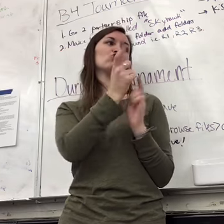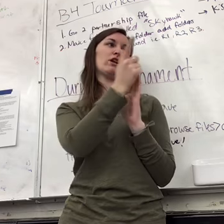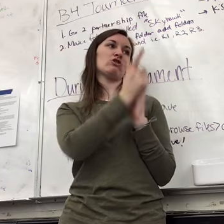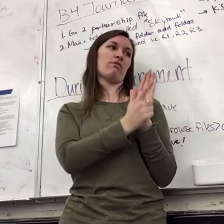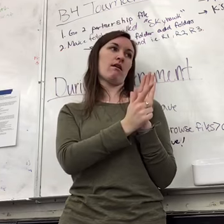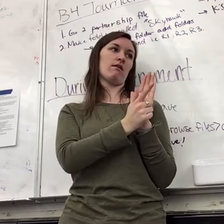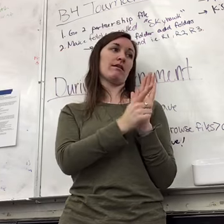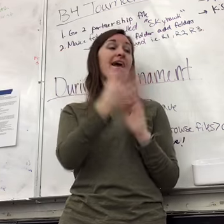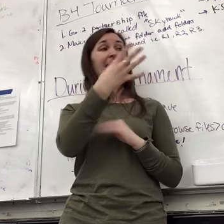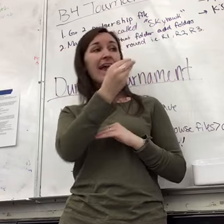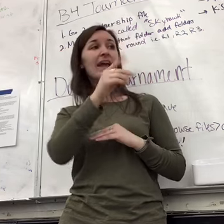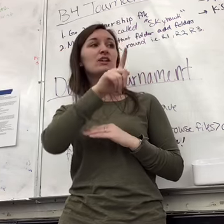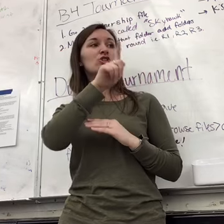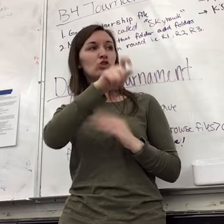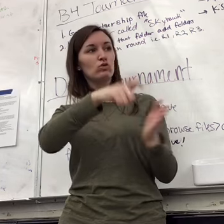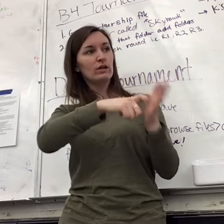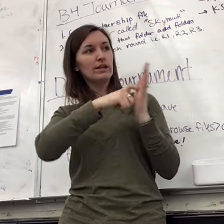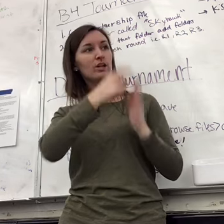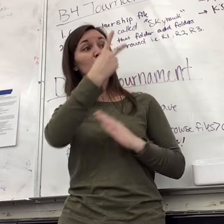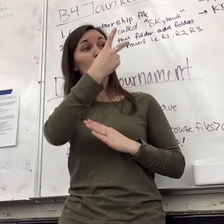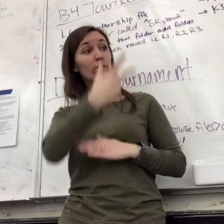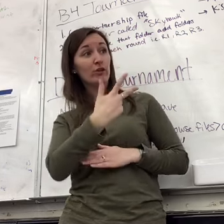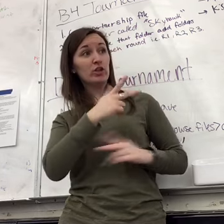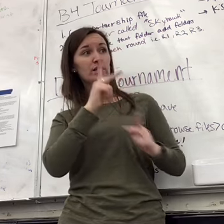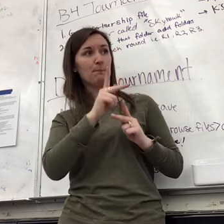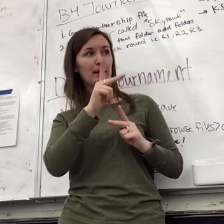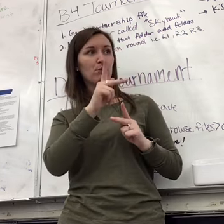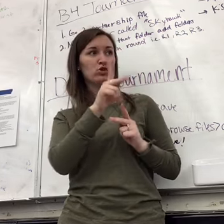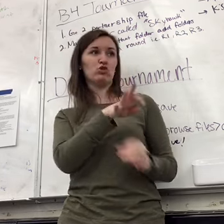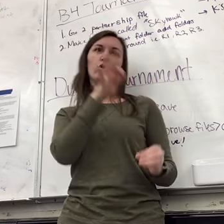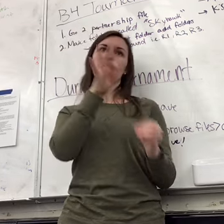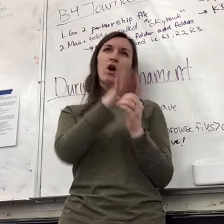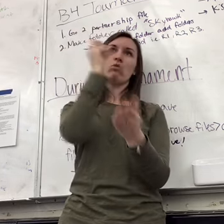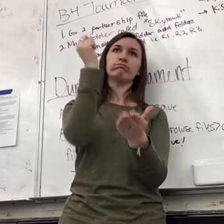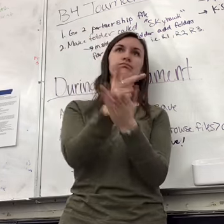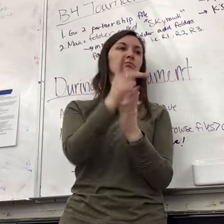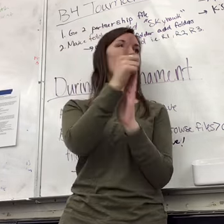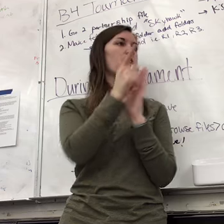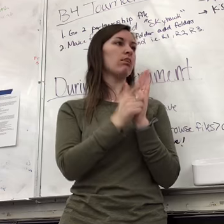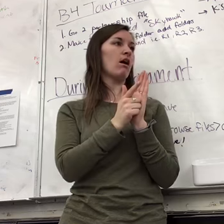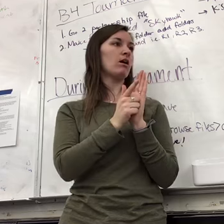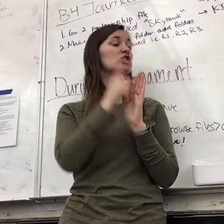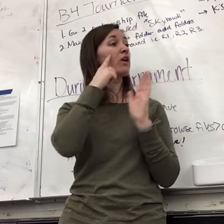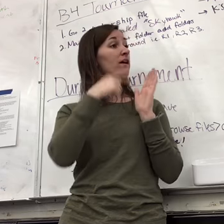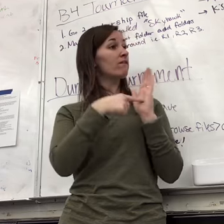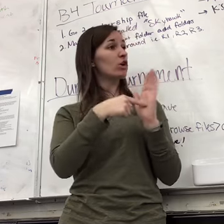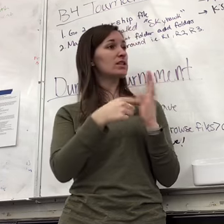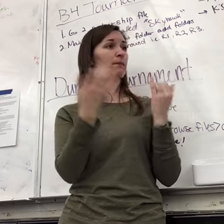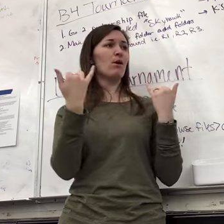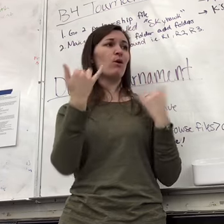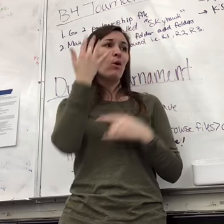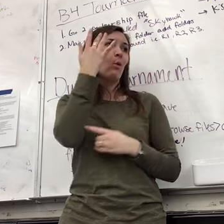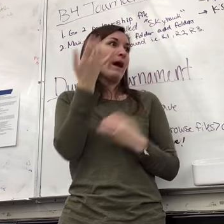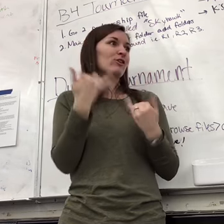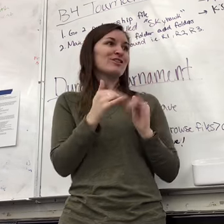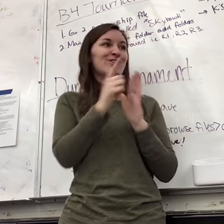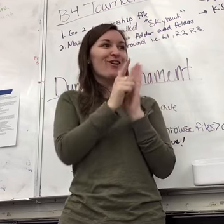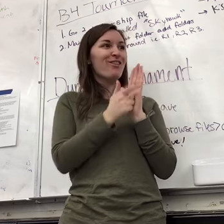2/3 of people to approve that law. So when we're talking about why, for example, there are still laws on there that says that you